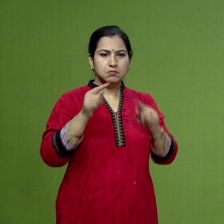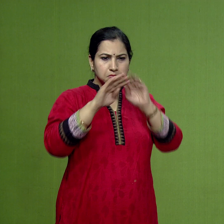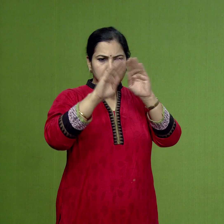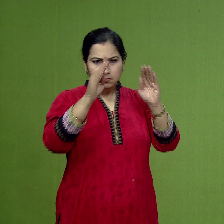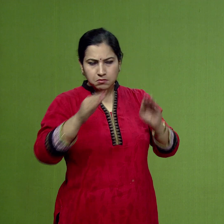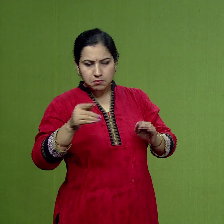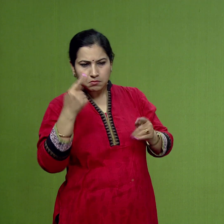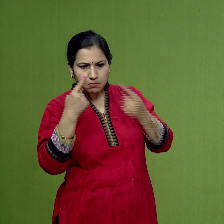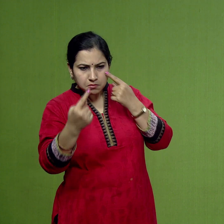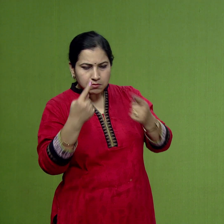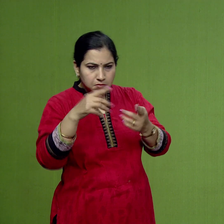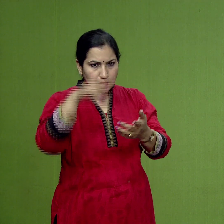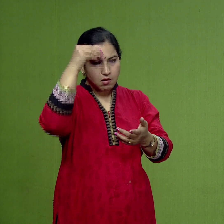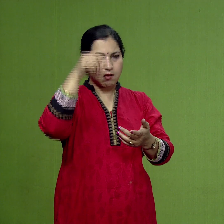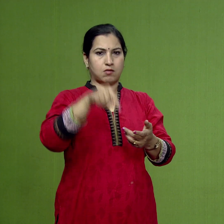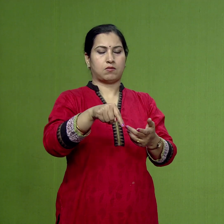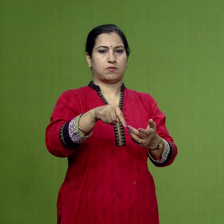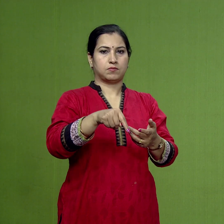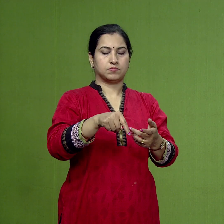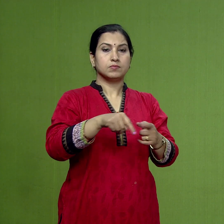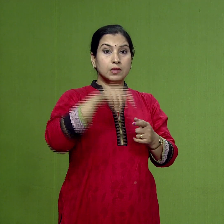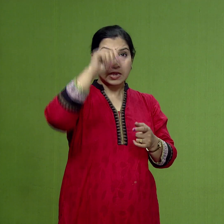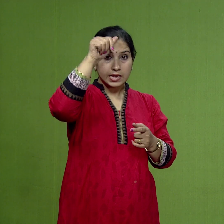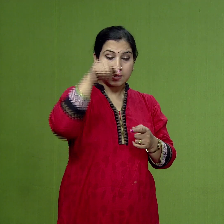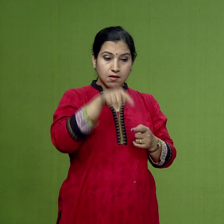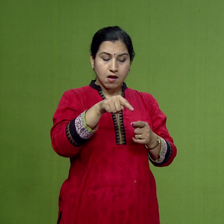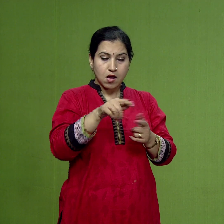So here, the physical characteristics of India will be studied.